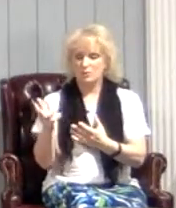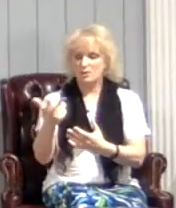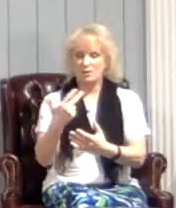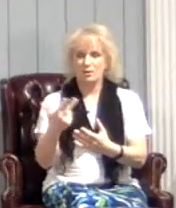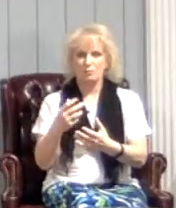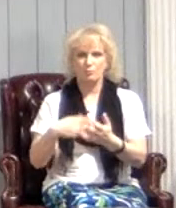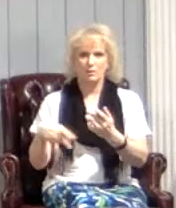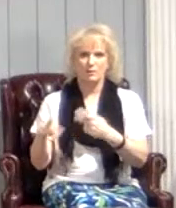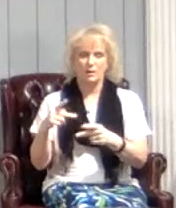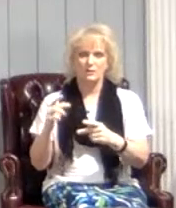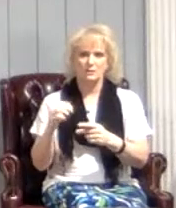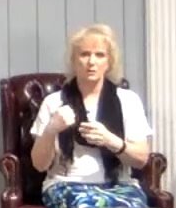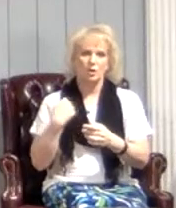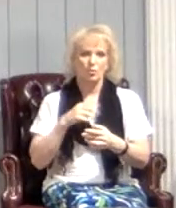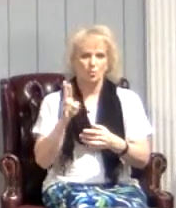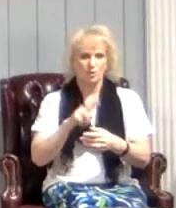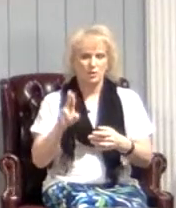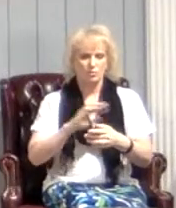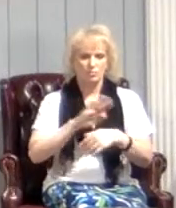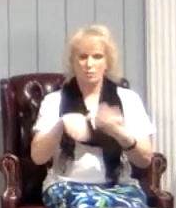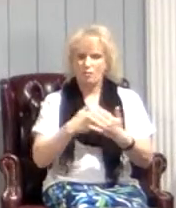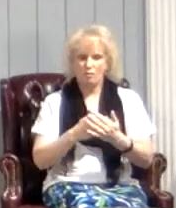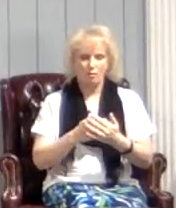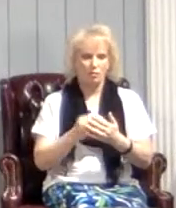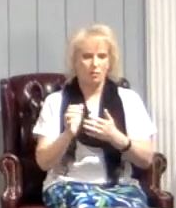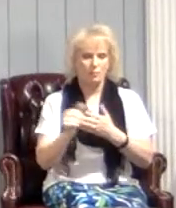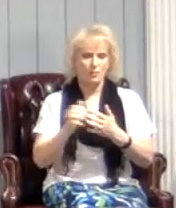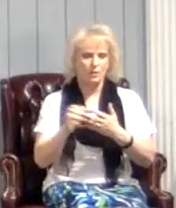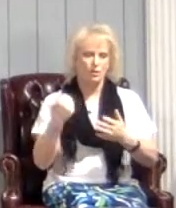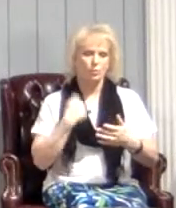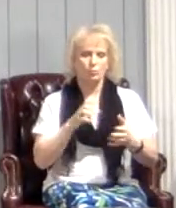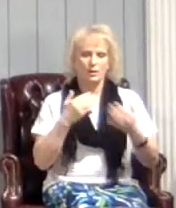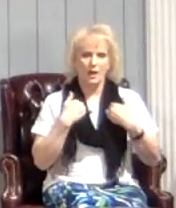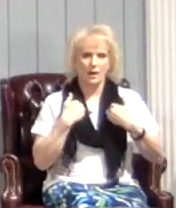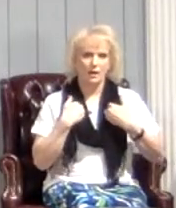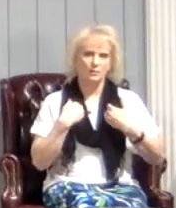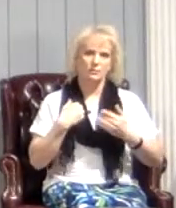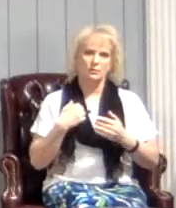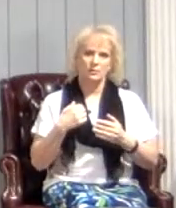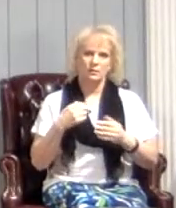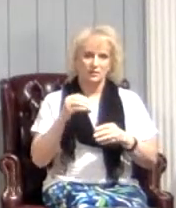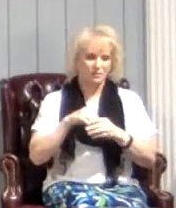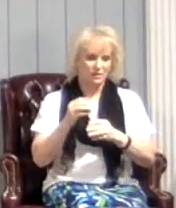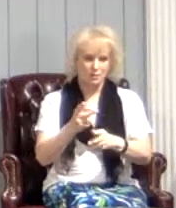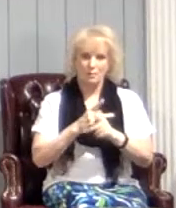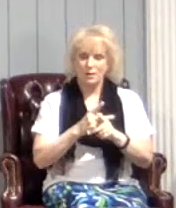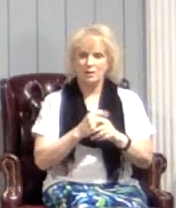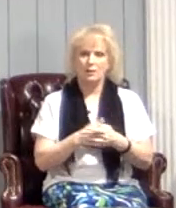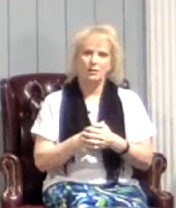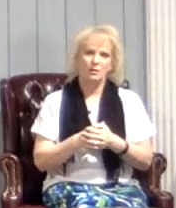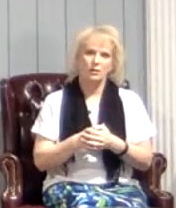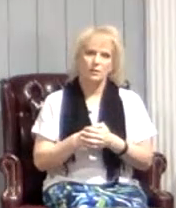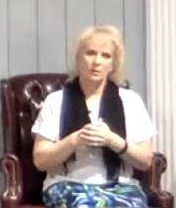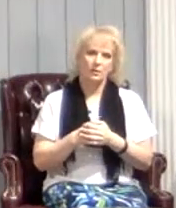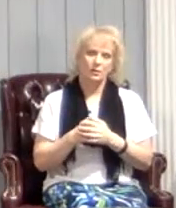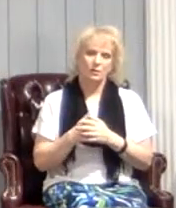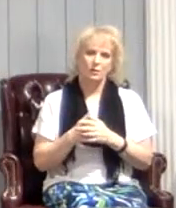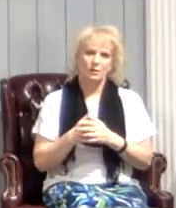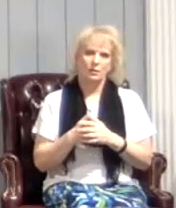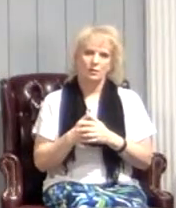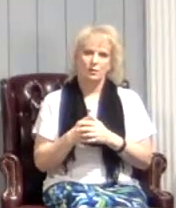We'd used all of the money that we had on credit, and in the bank, we had $5 when we got to